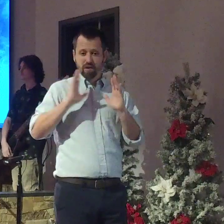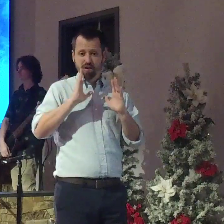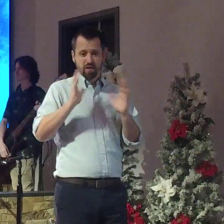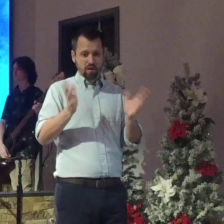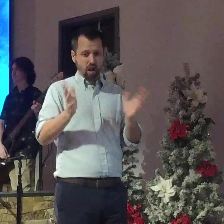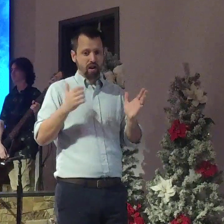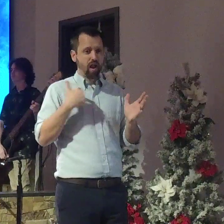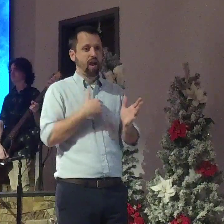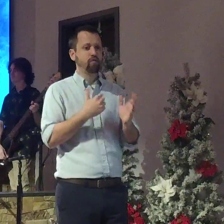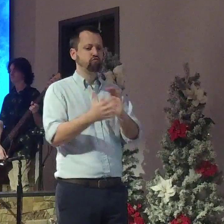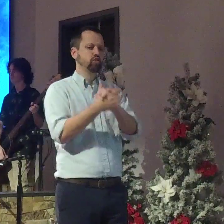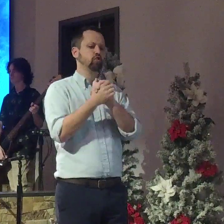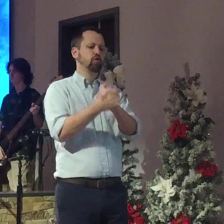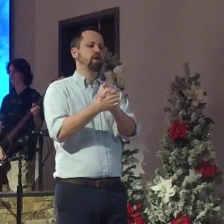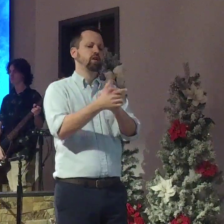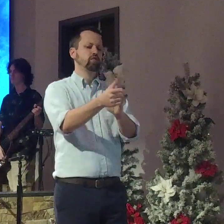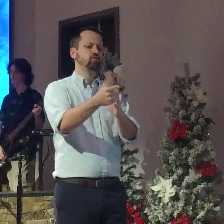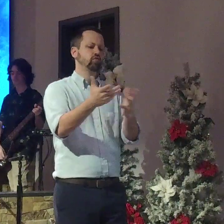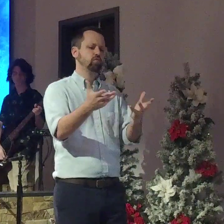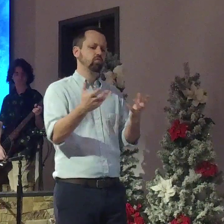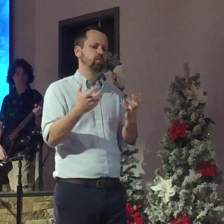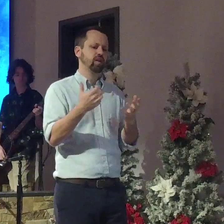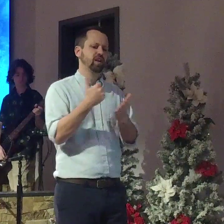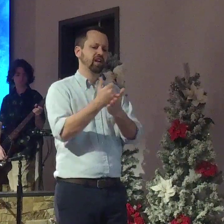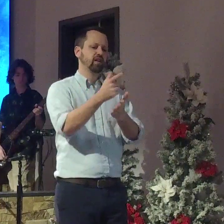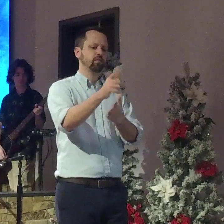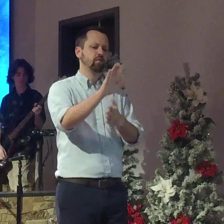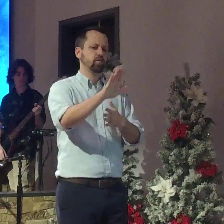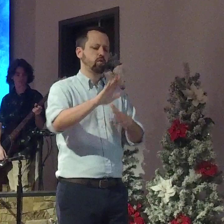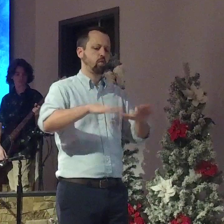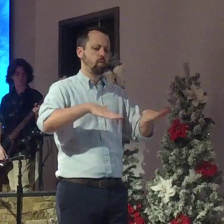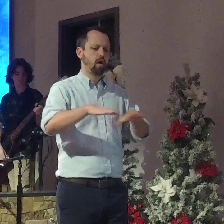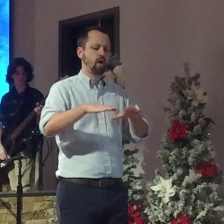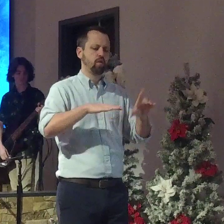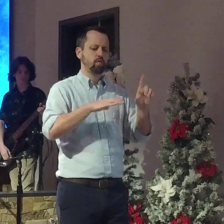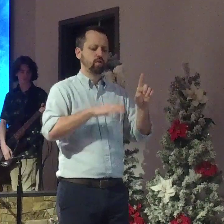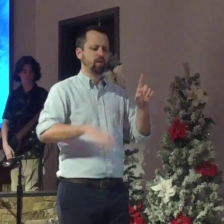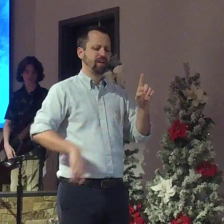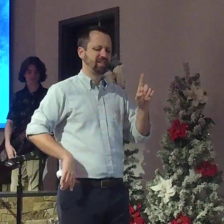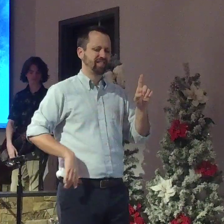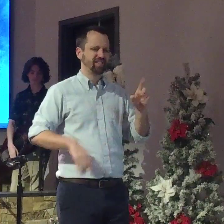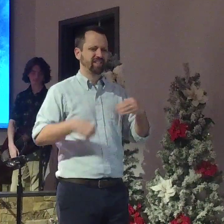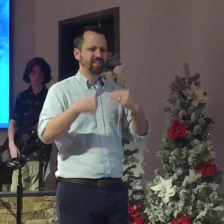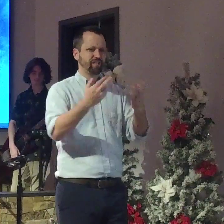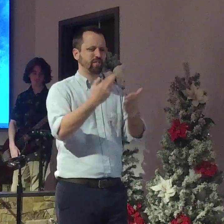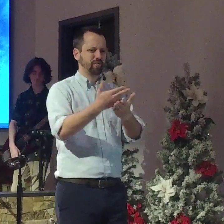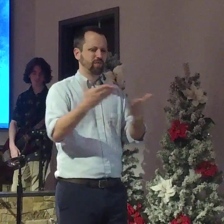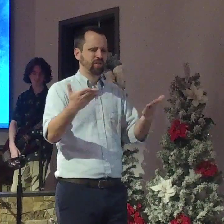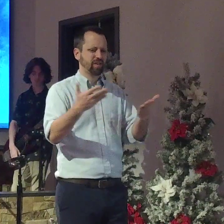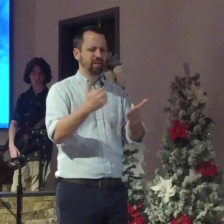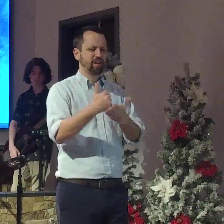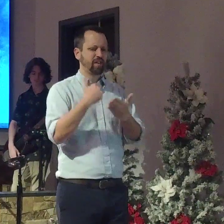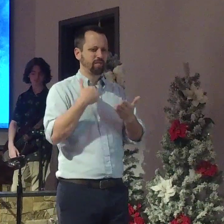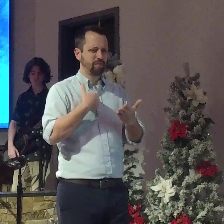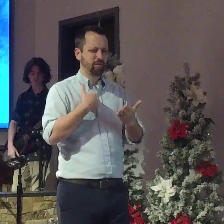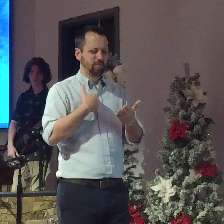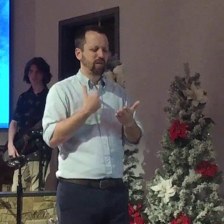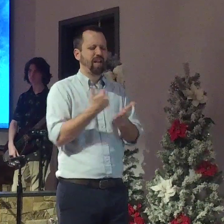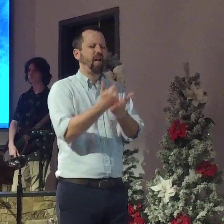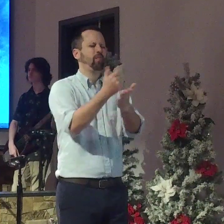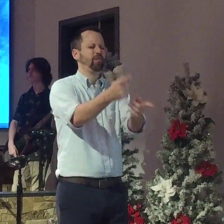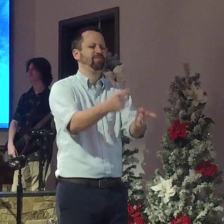looks on the heart. And you can pray silently these words, "Dear Jesus, I know that I'm a